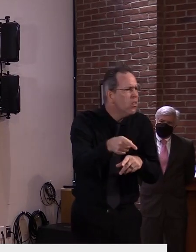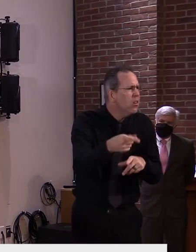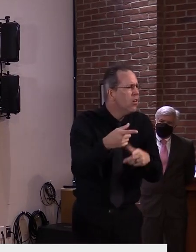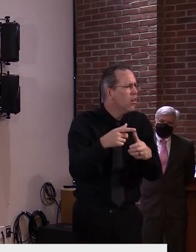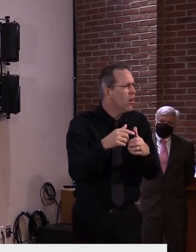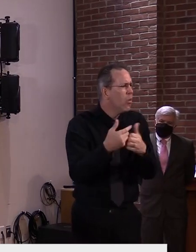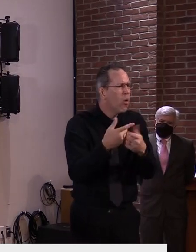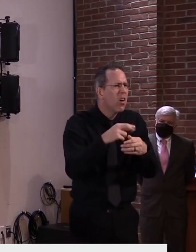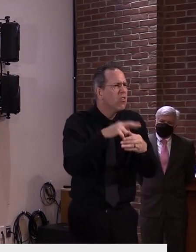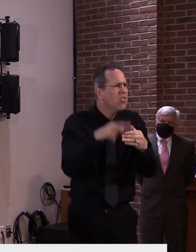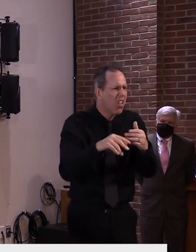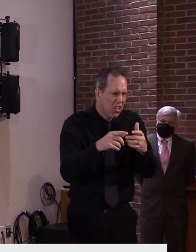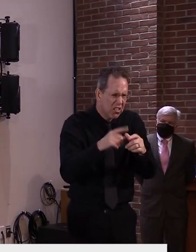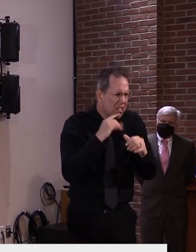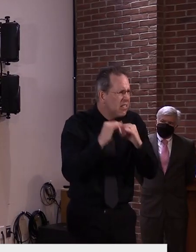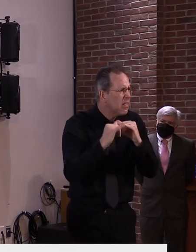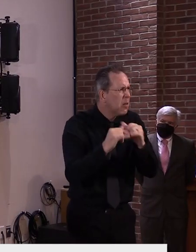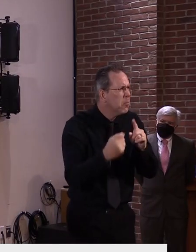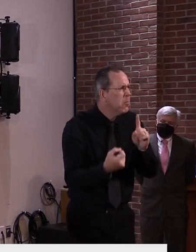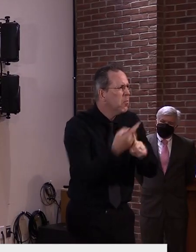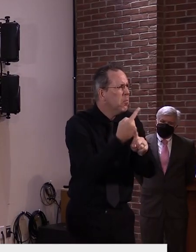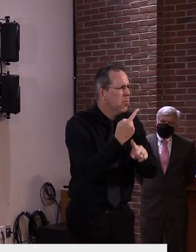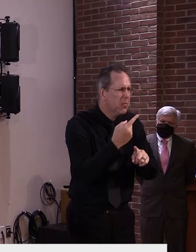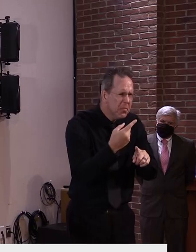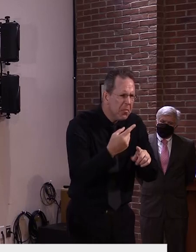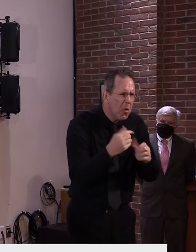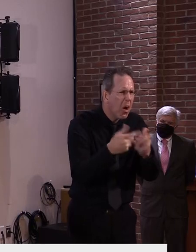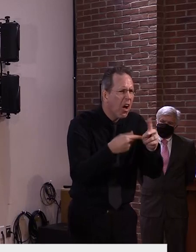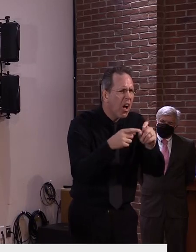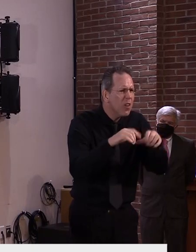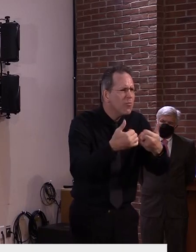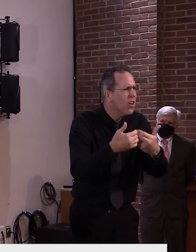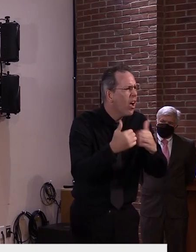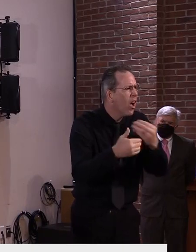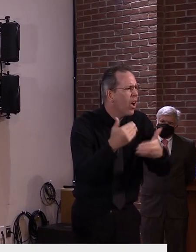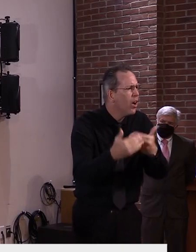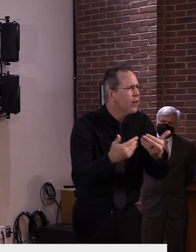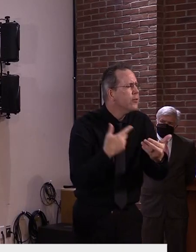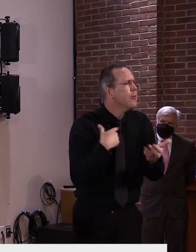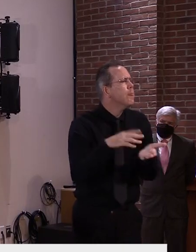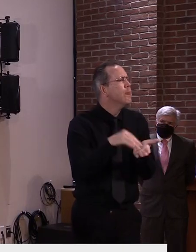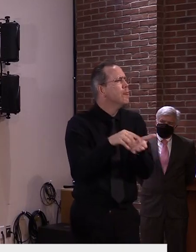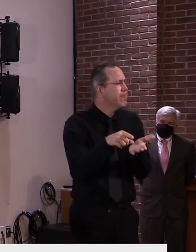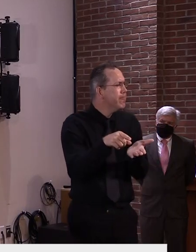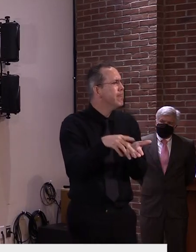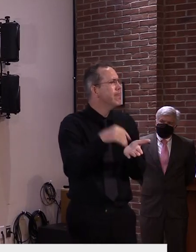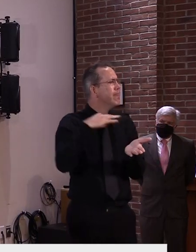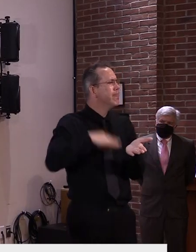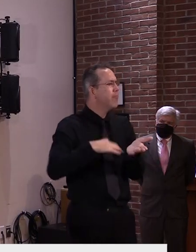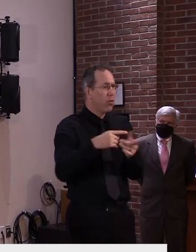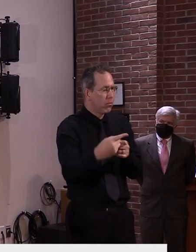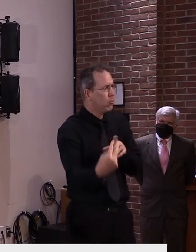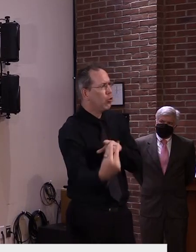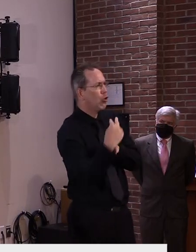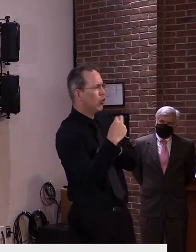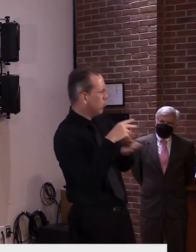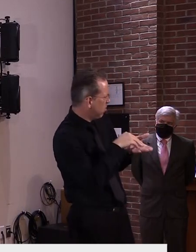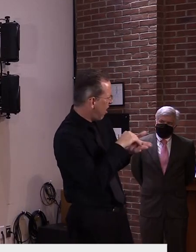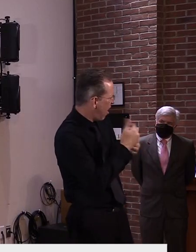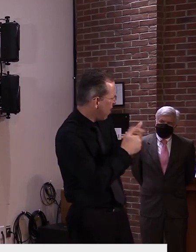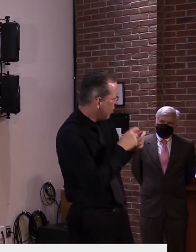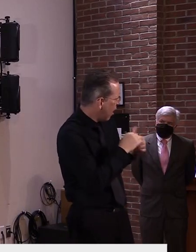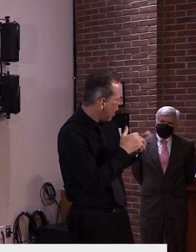is, be able to have that worked upon, and make them a much more reliable platform for the uses that they're